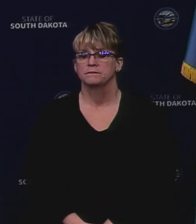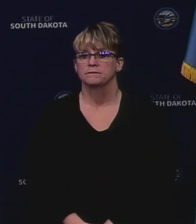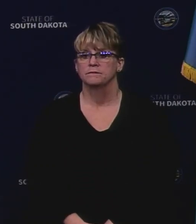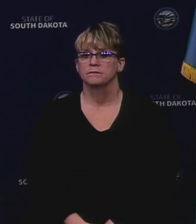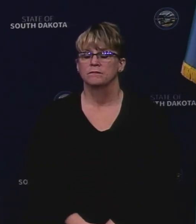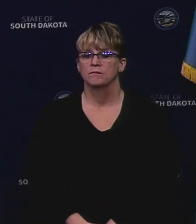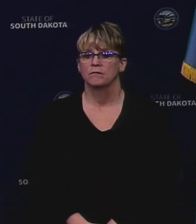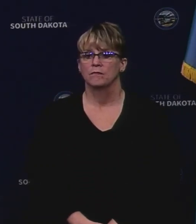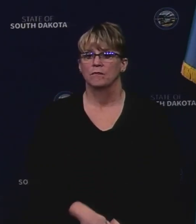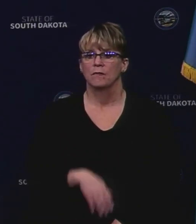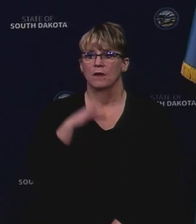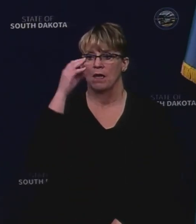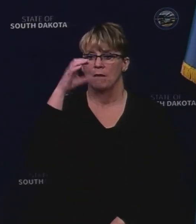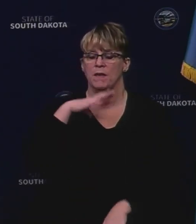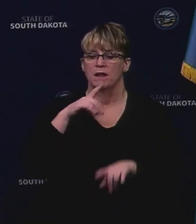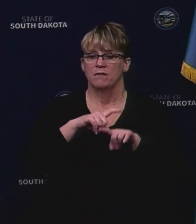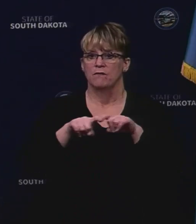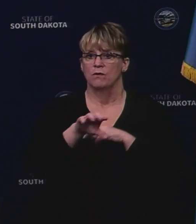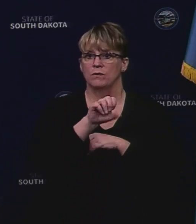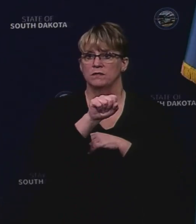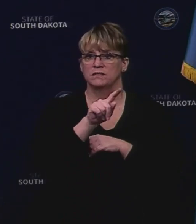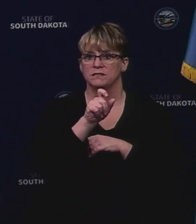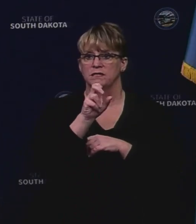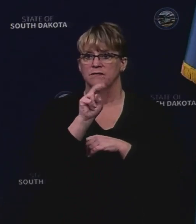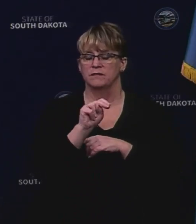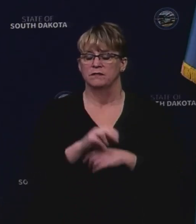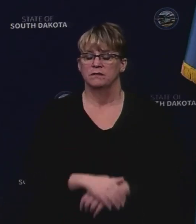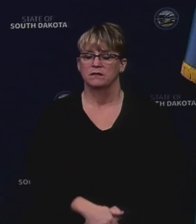Governor, this is Stephen Groves from AP. Hi, Stephen.